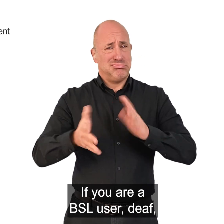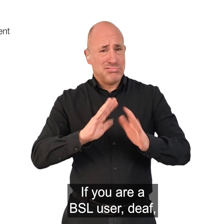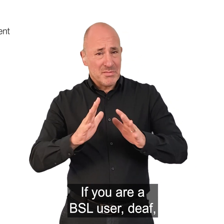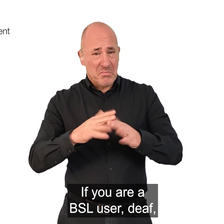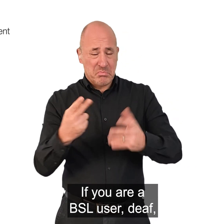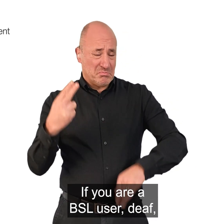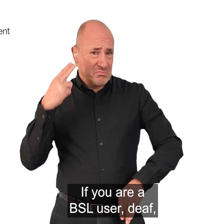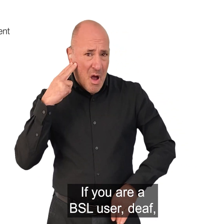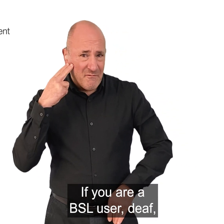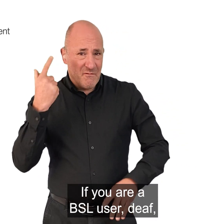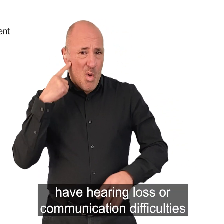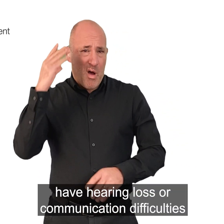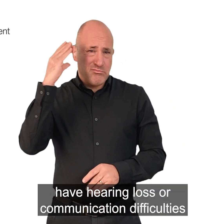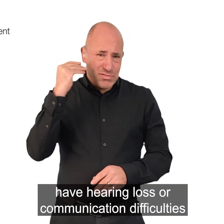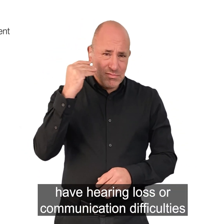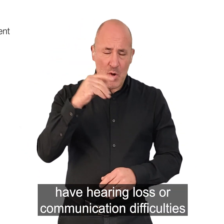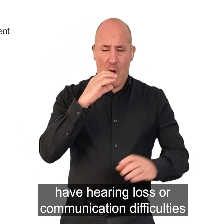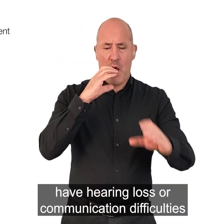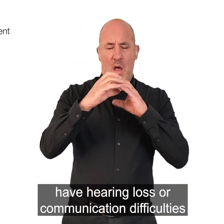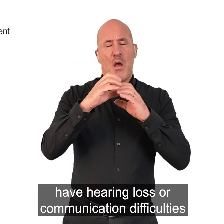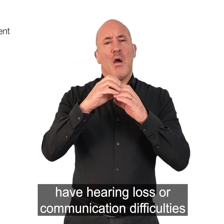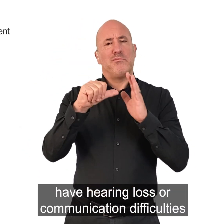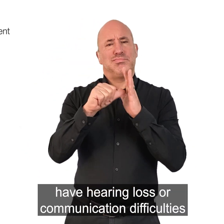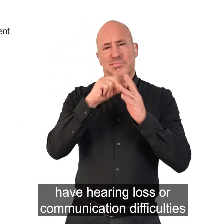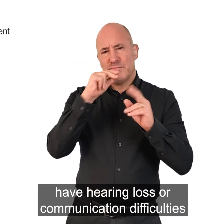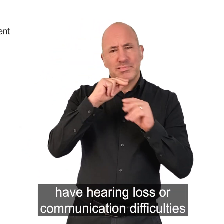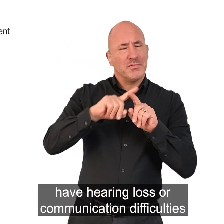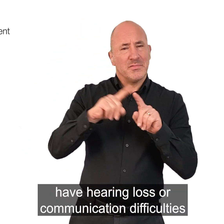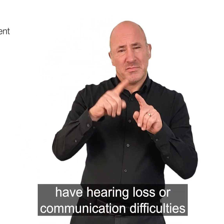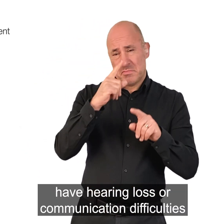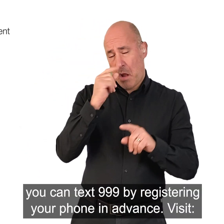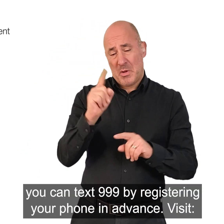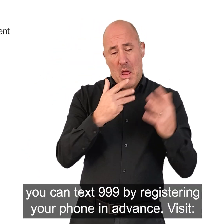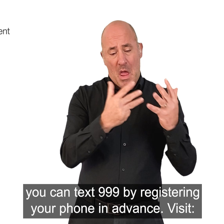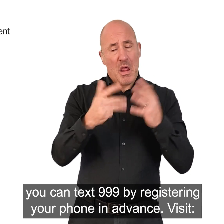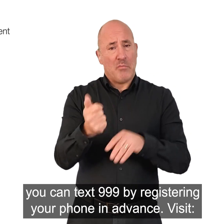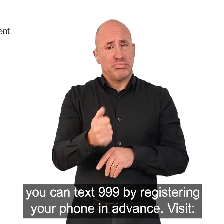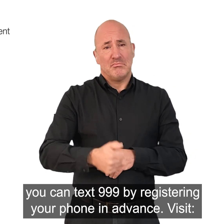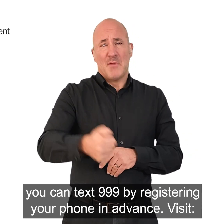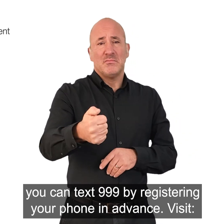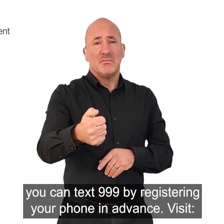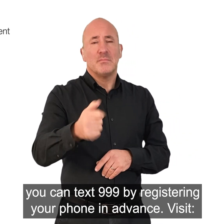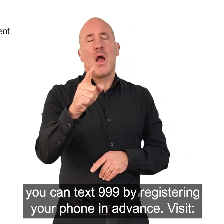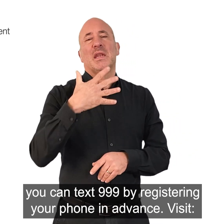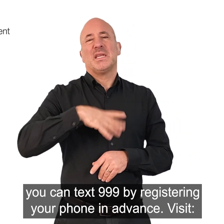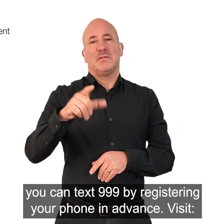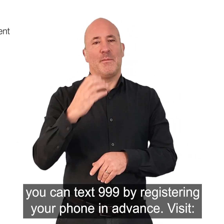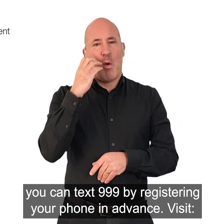If you are a BSL user, deaf, have hearing loss or communication difficulties, you can text 999 by registering